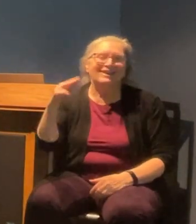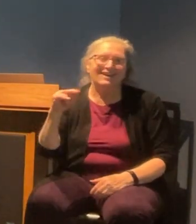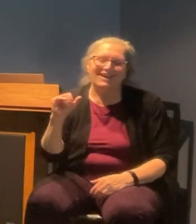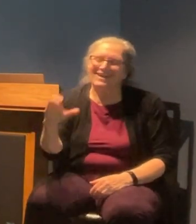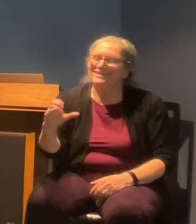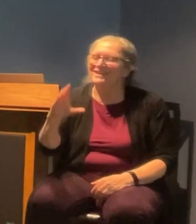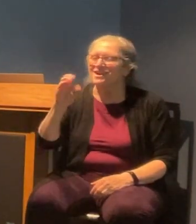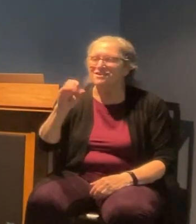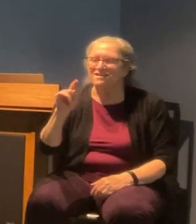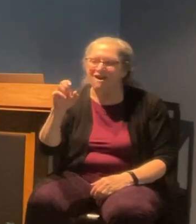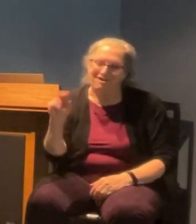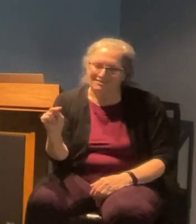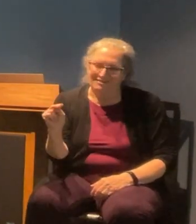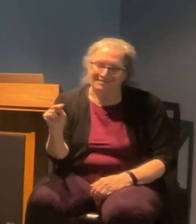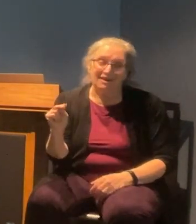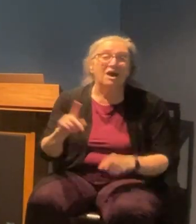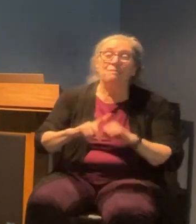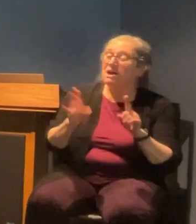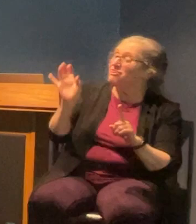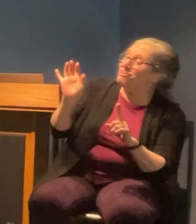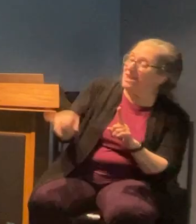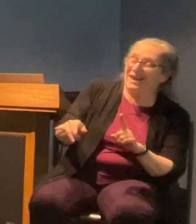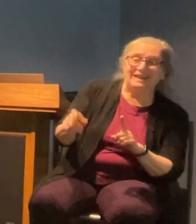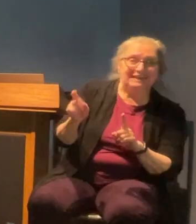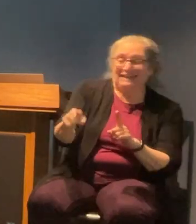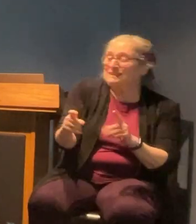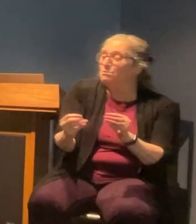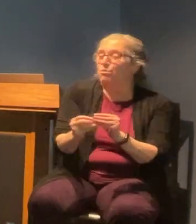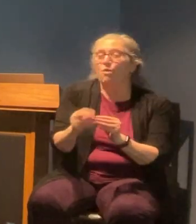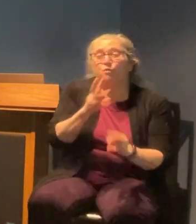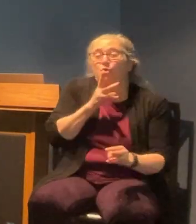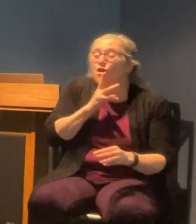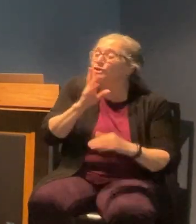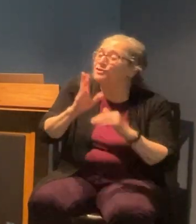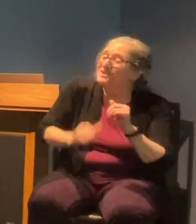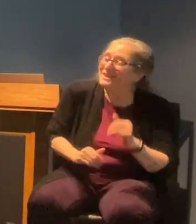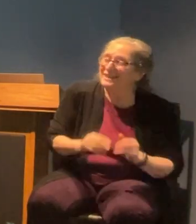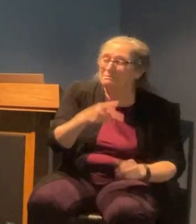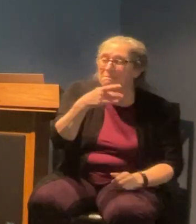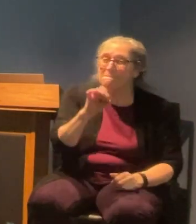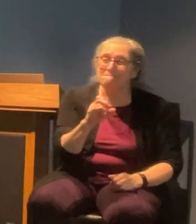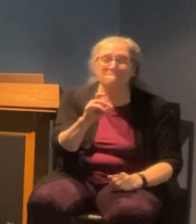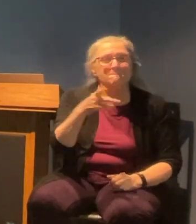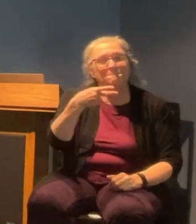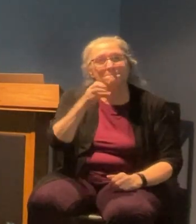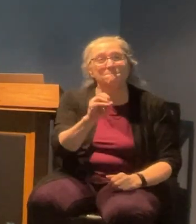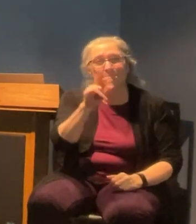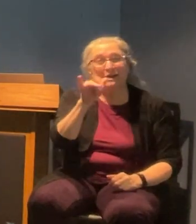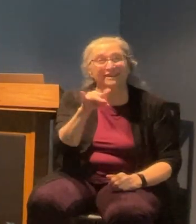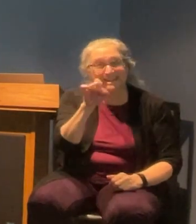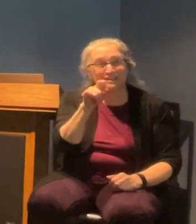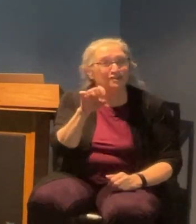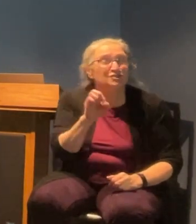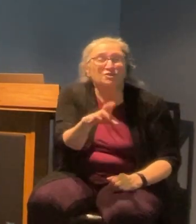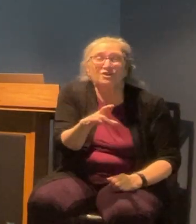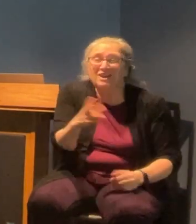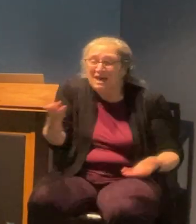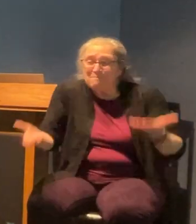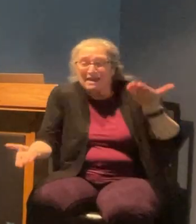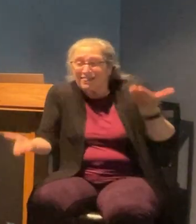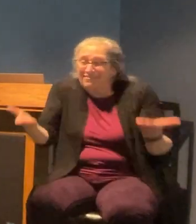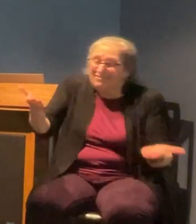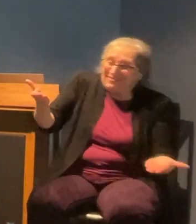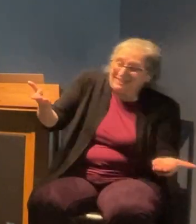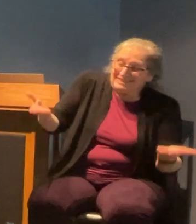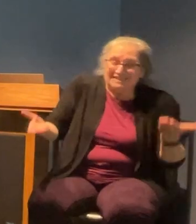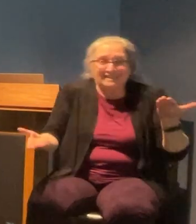needs a lot more water than polyester. So how do we balance those things? And I think until